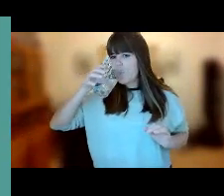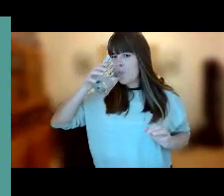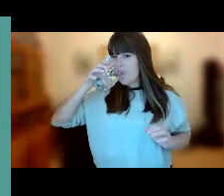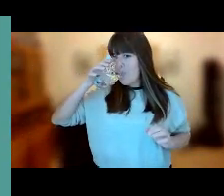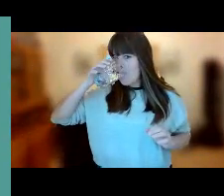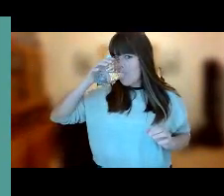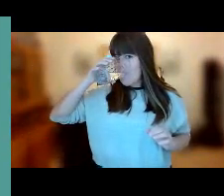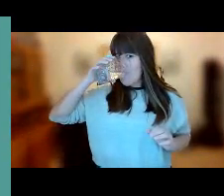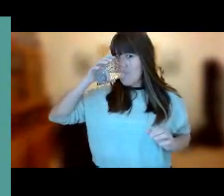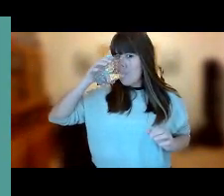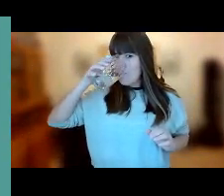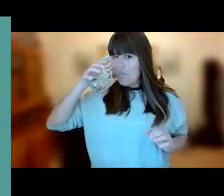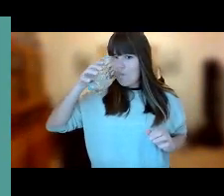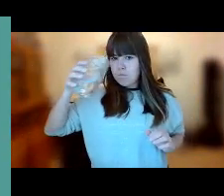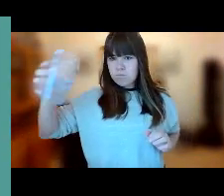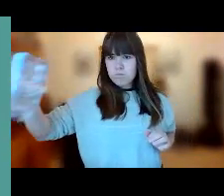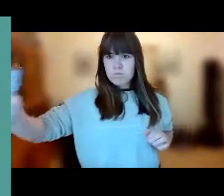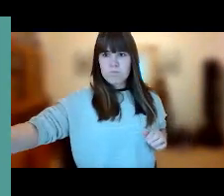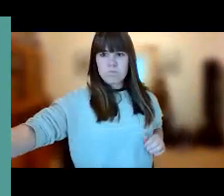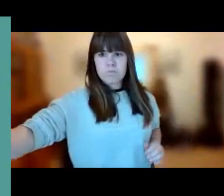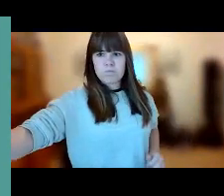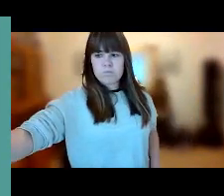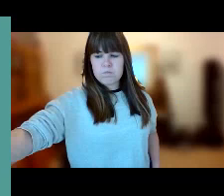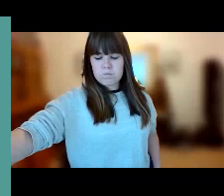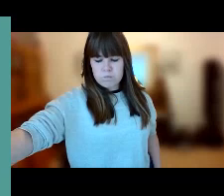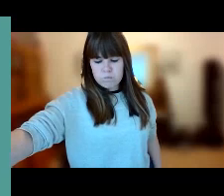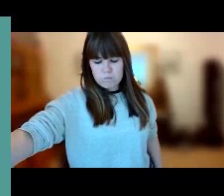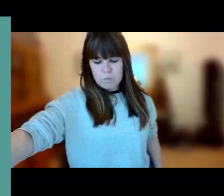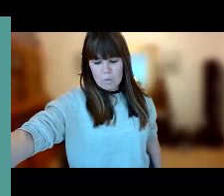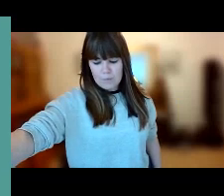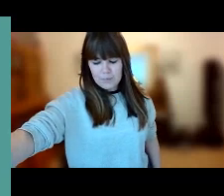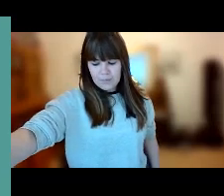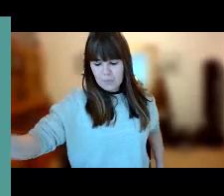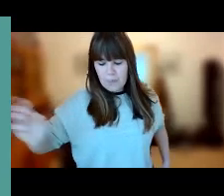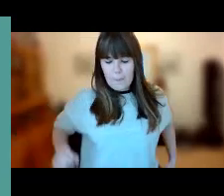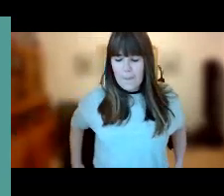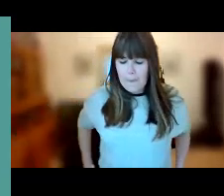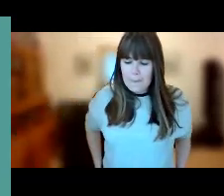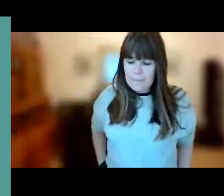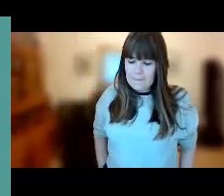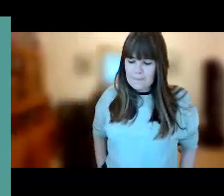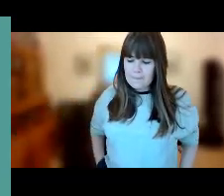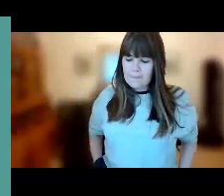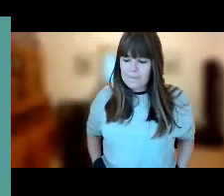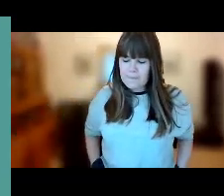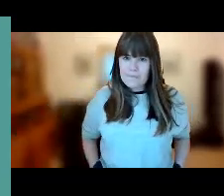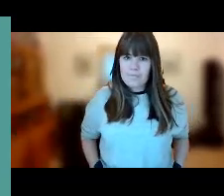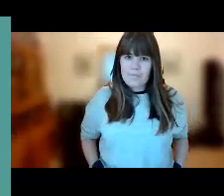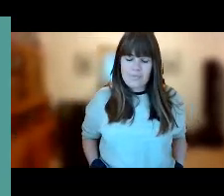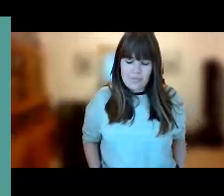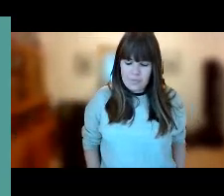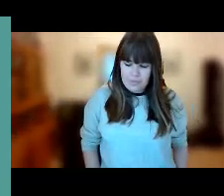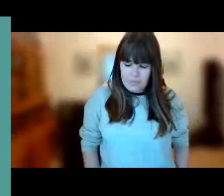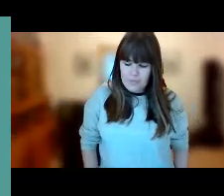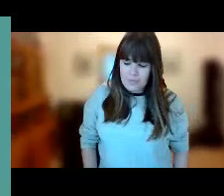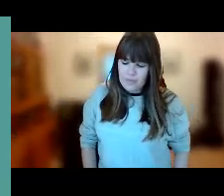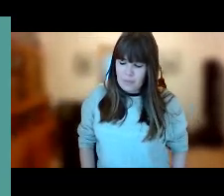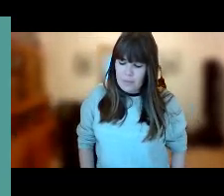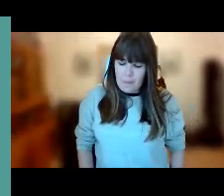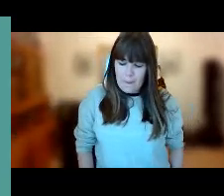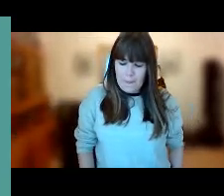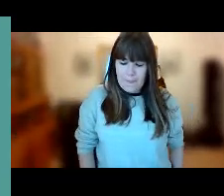drink a margarita, so you don't serve me a margarita? So I don't drink a margarita. Your assumption becomes reality.